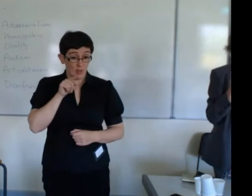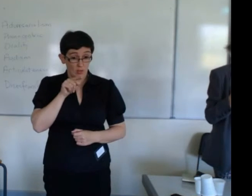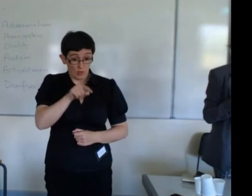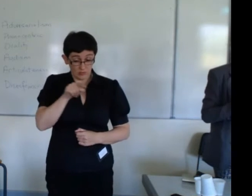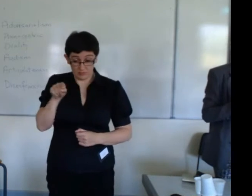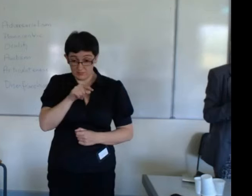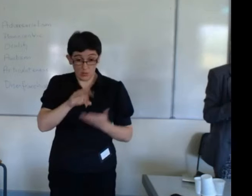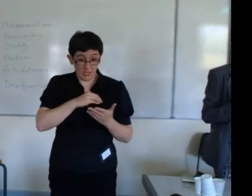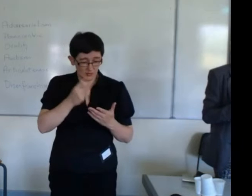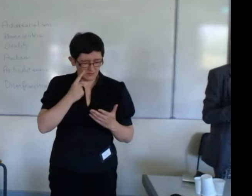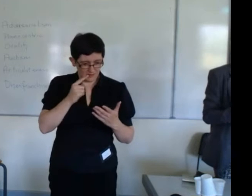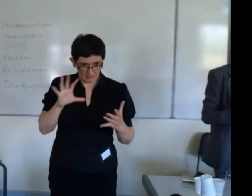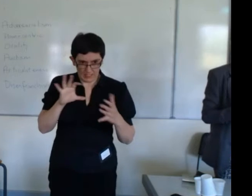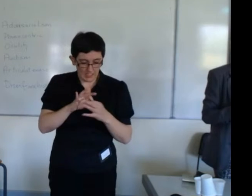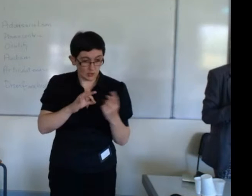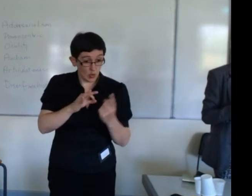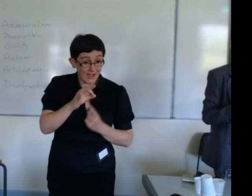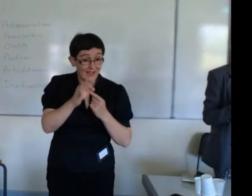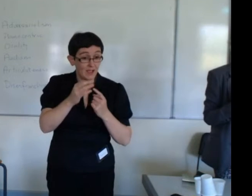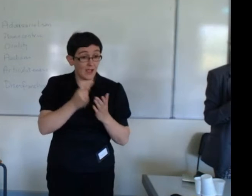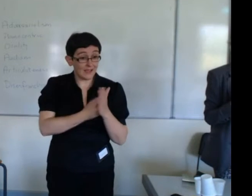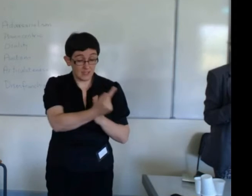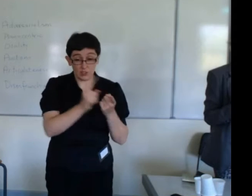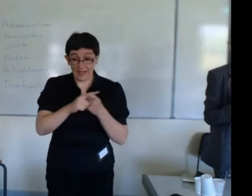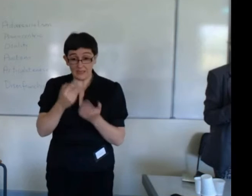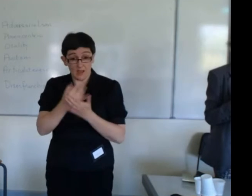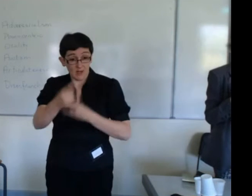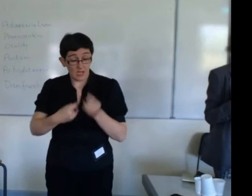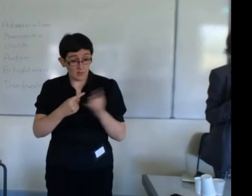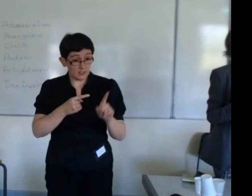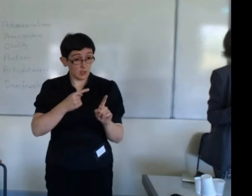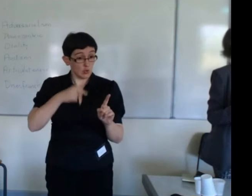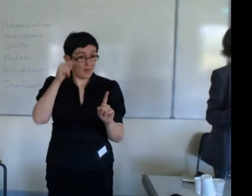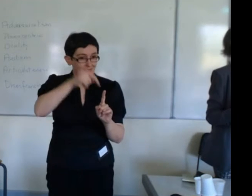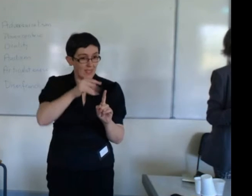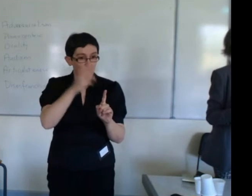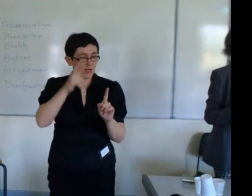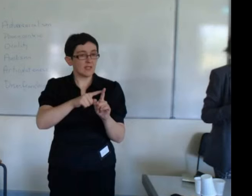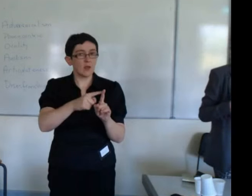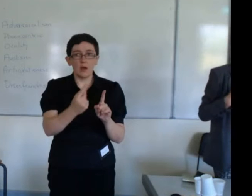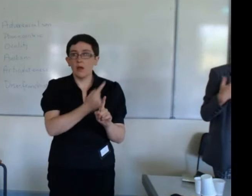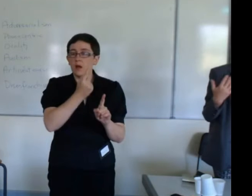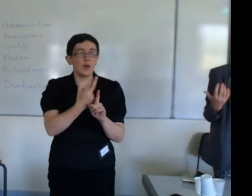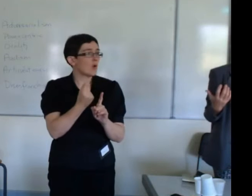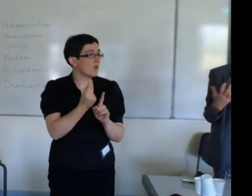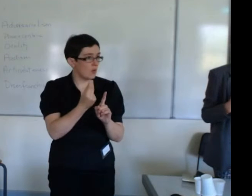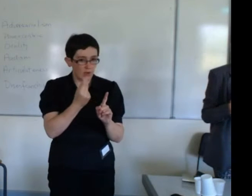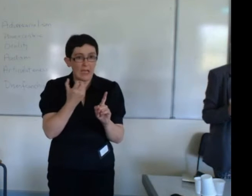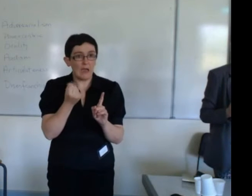make a connection so that women who are experiencing it realise they are not alone, that this is something, like we know from